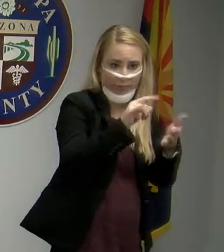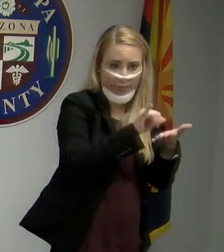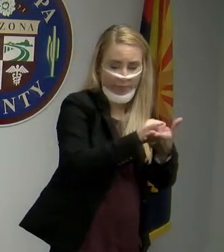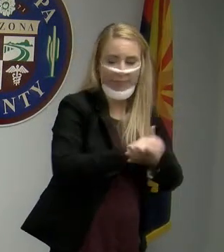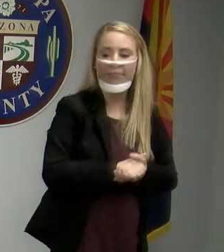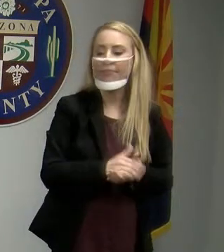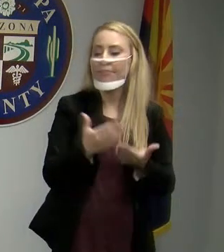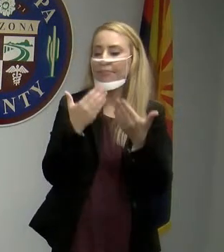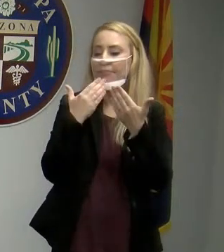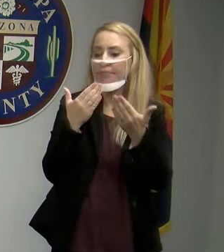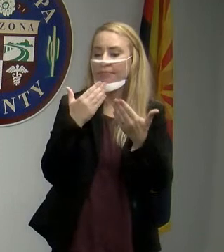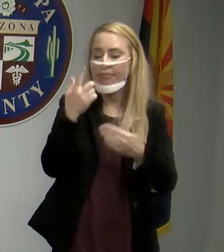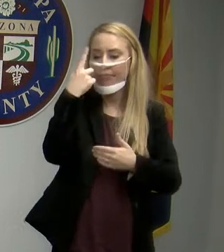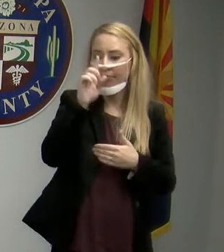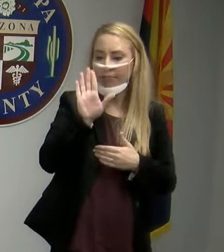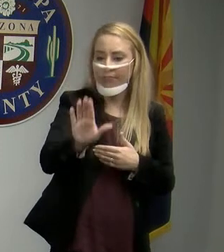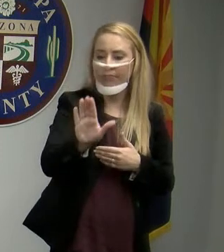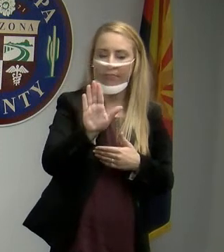Thanks for the question, Jacques.